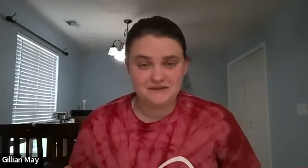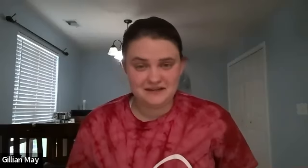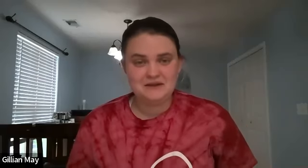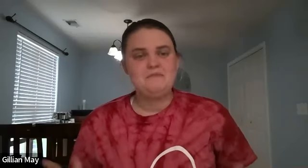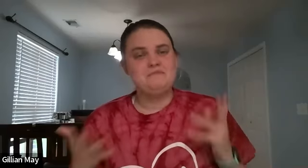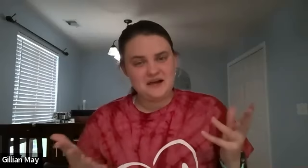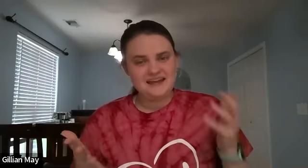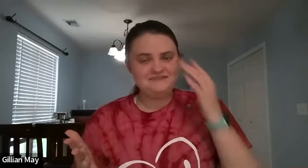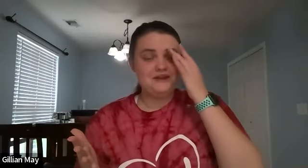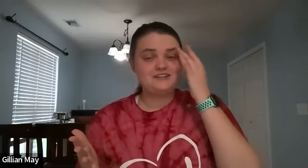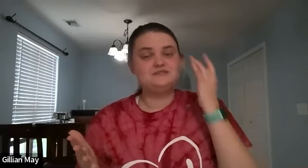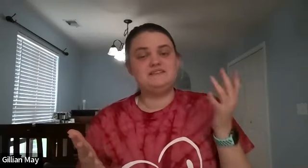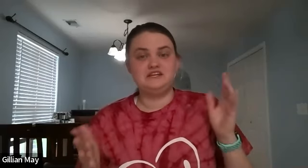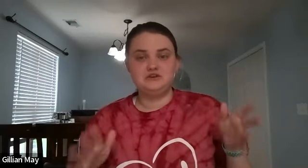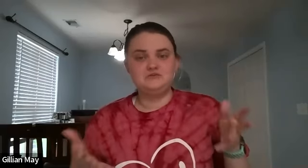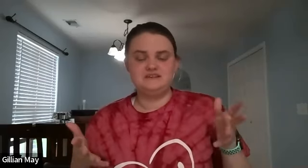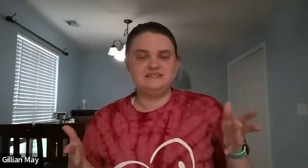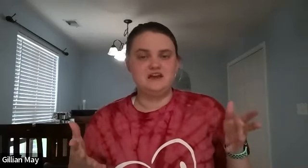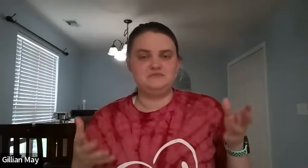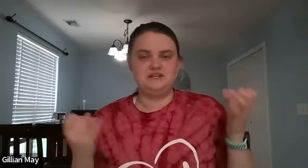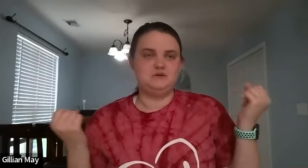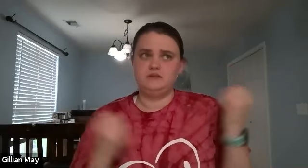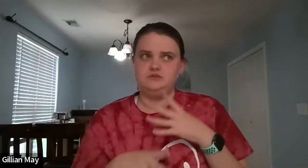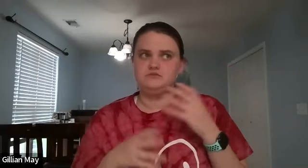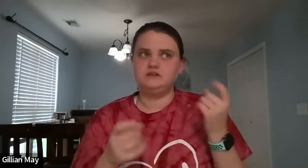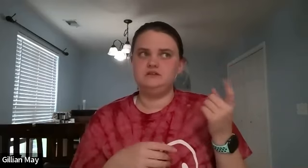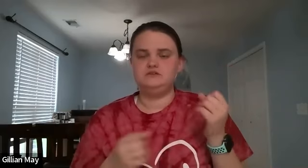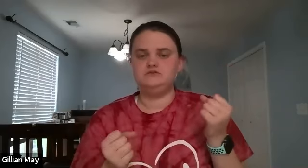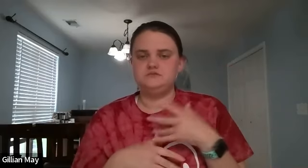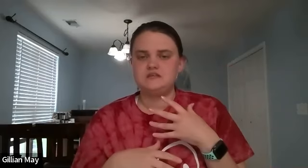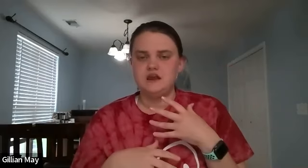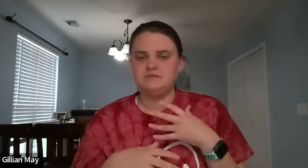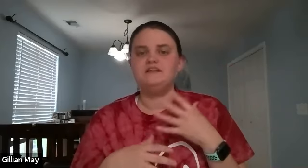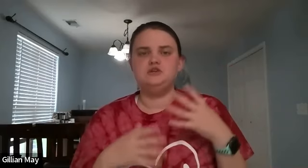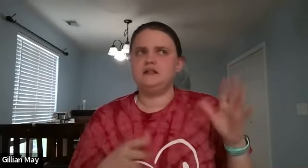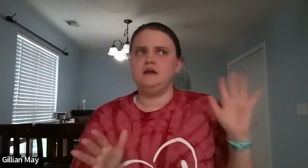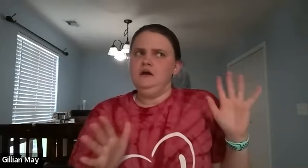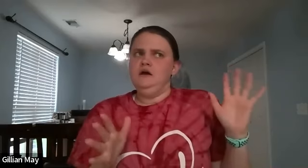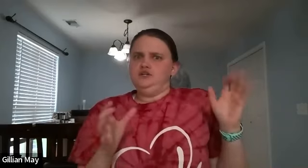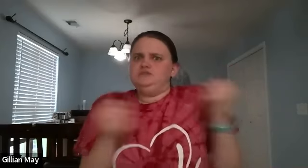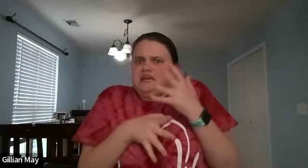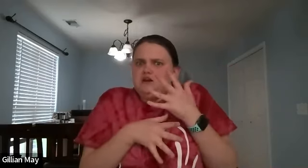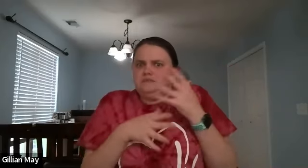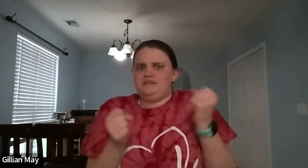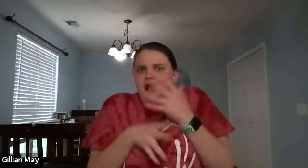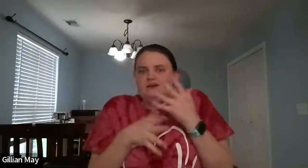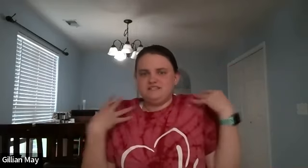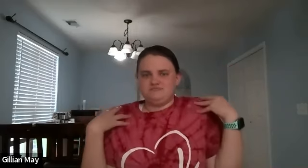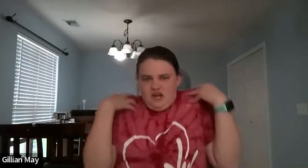funny. But if you're actually being like, no, you really scared me, you want to be like, you scared me. Like you'd be like, you scared me. Like I always hunch